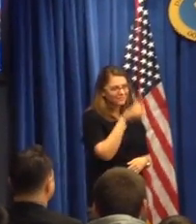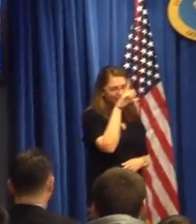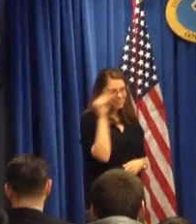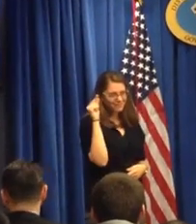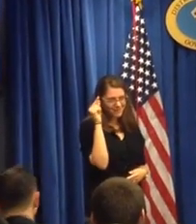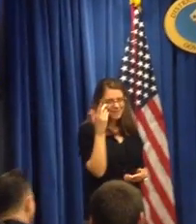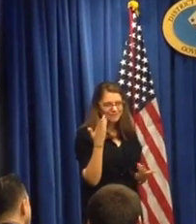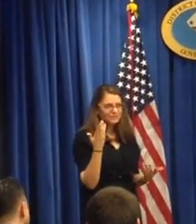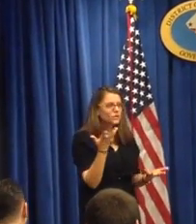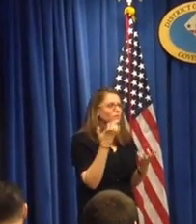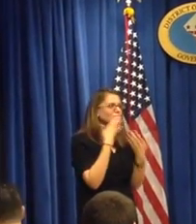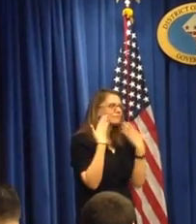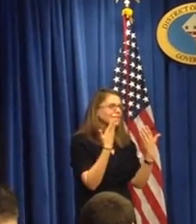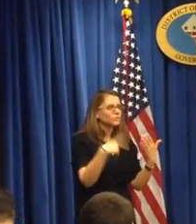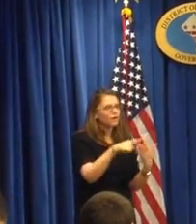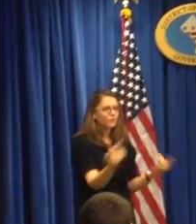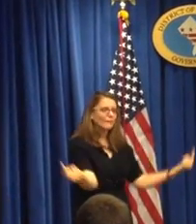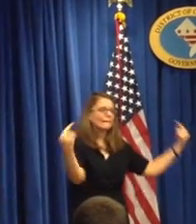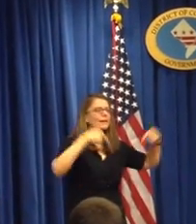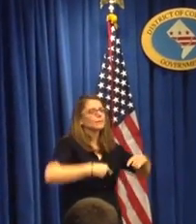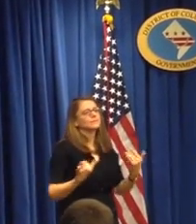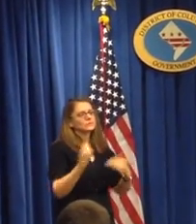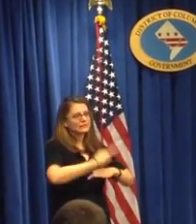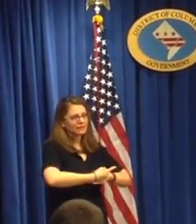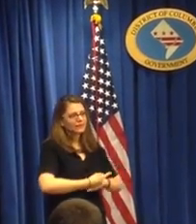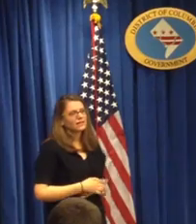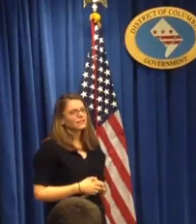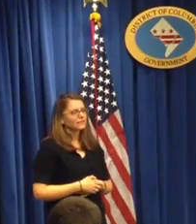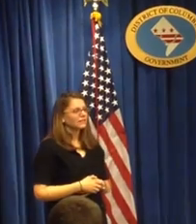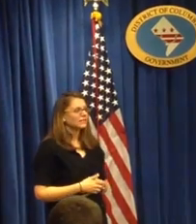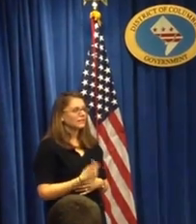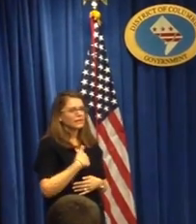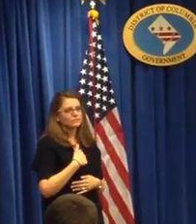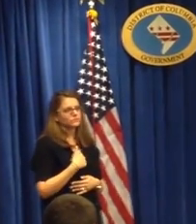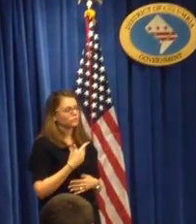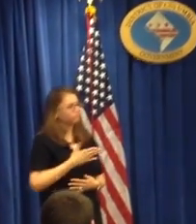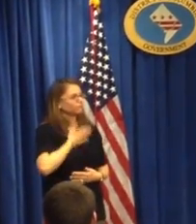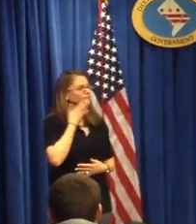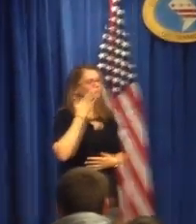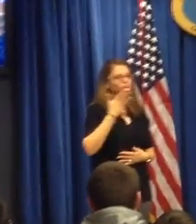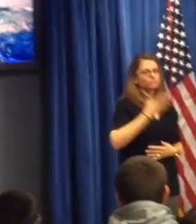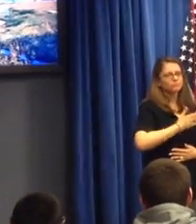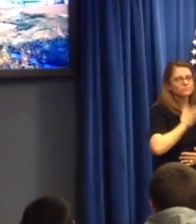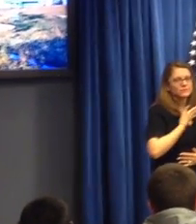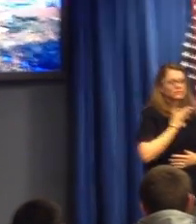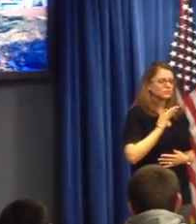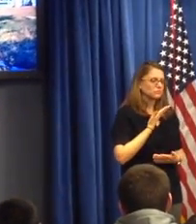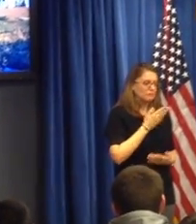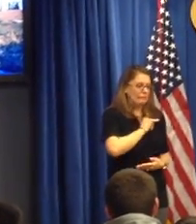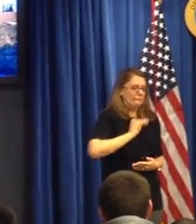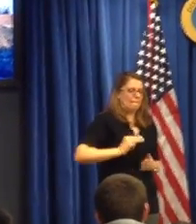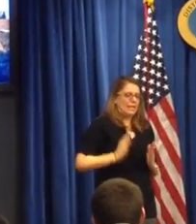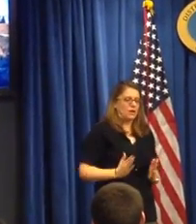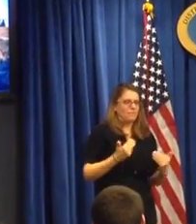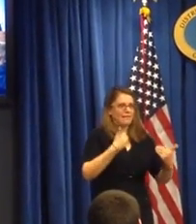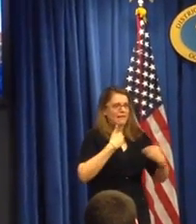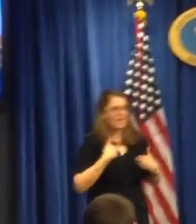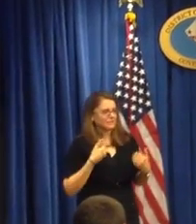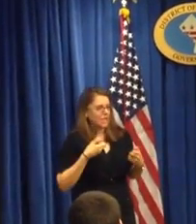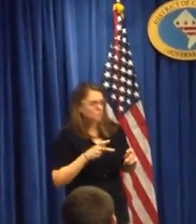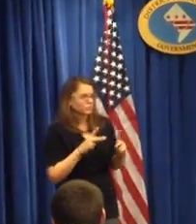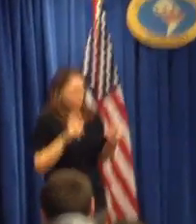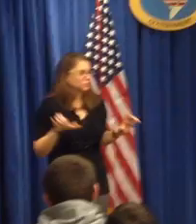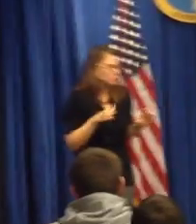Gallaudet. We want to thank you all for being here. I'm delighted to be the mayor that has a chance to do